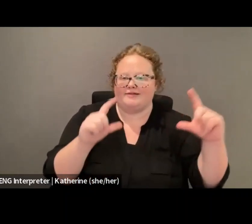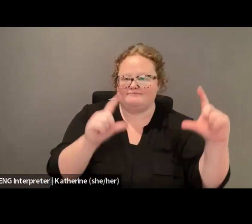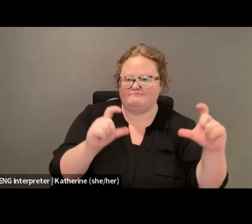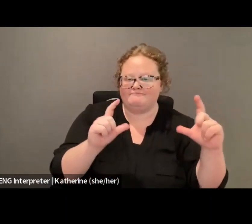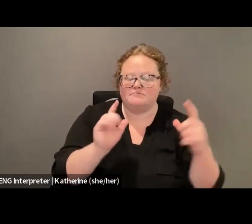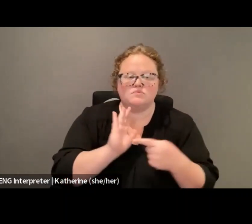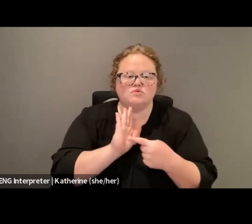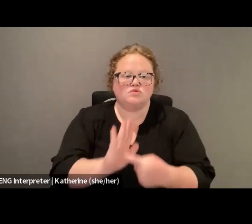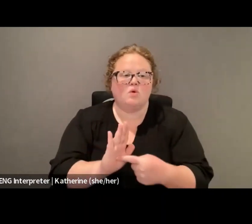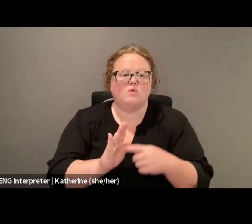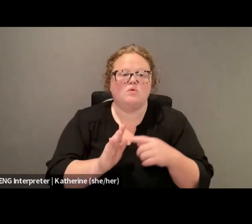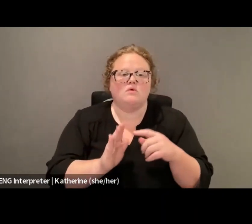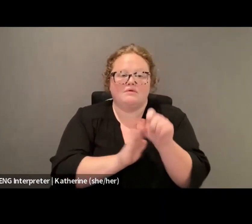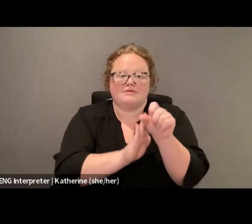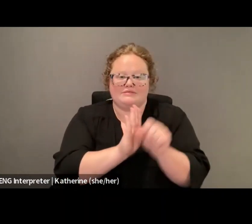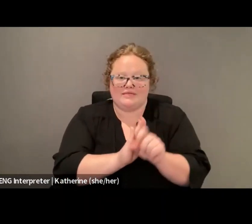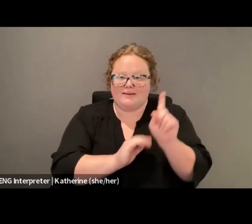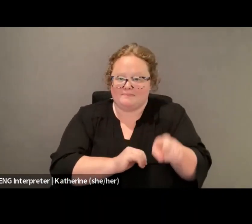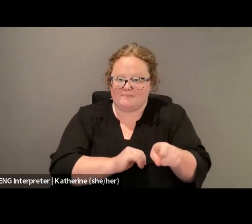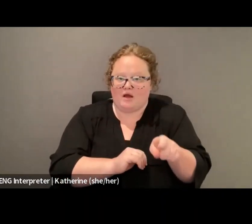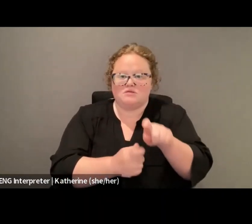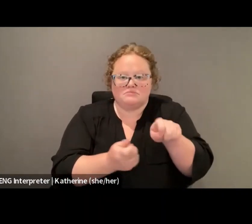is asked to specify whether